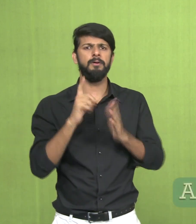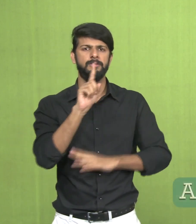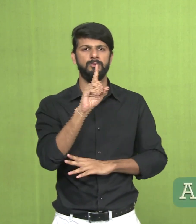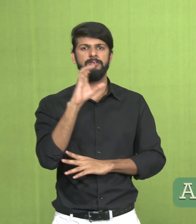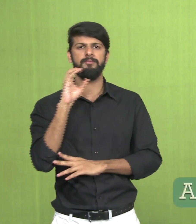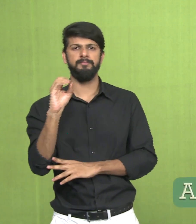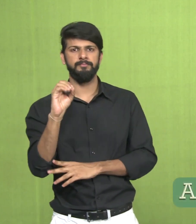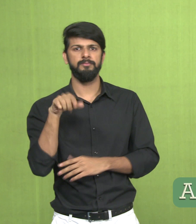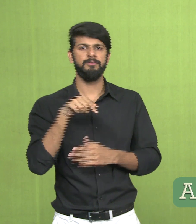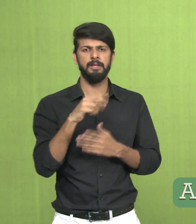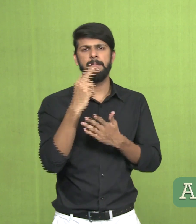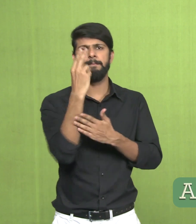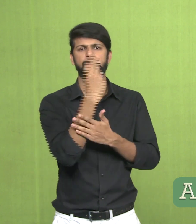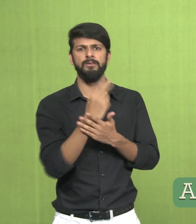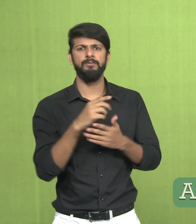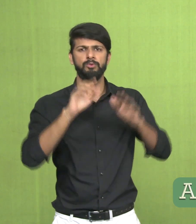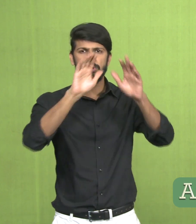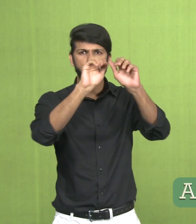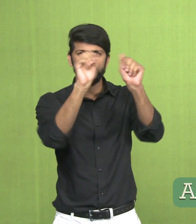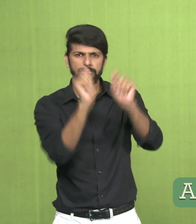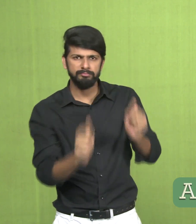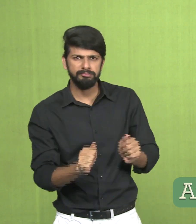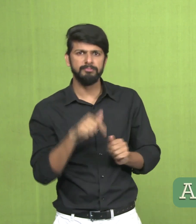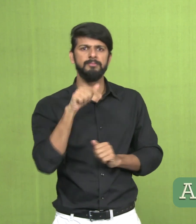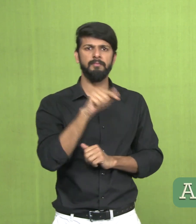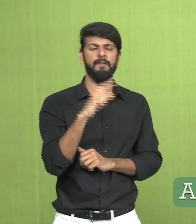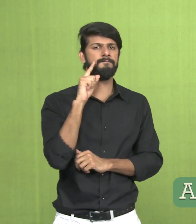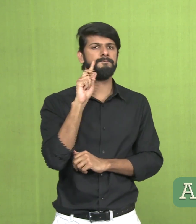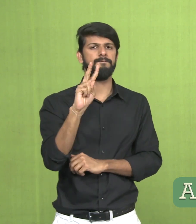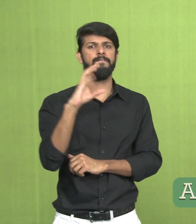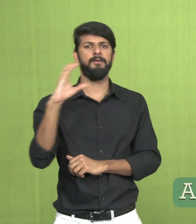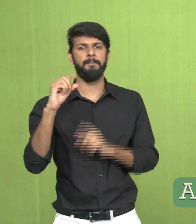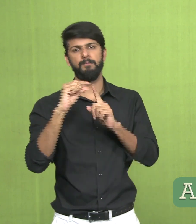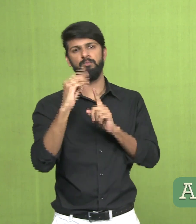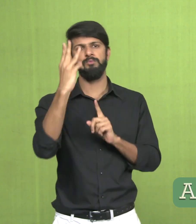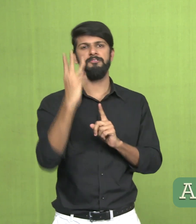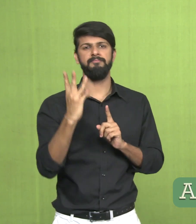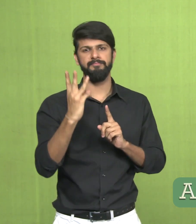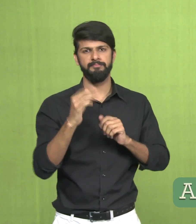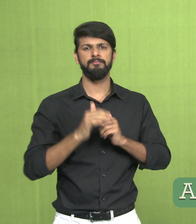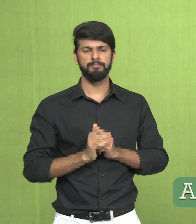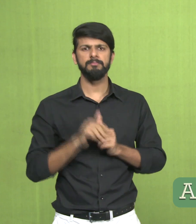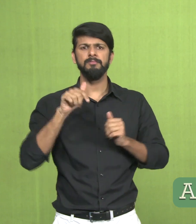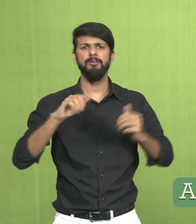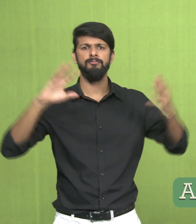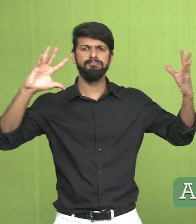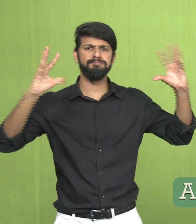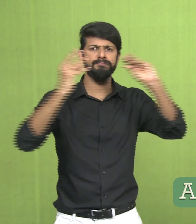This is lesson number 10, Sculpture of the Indus Valley Civilization part 3. Now we